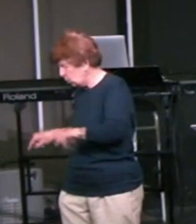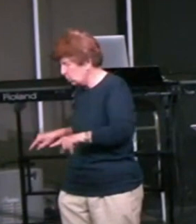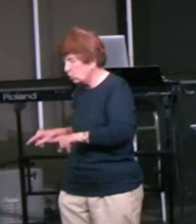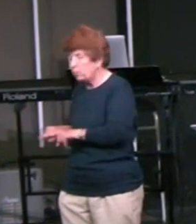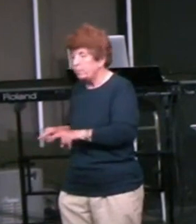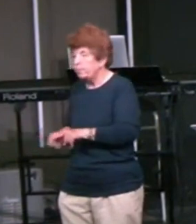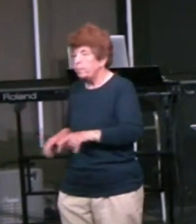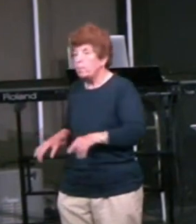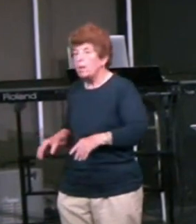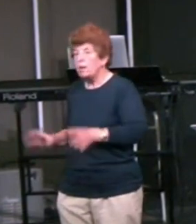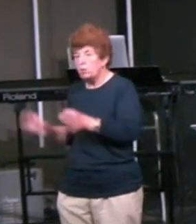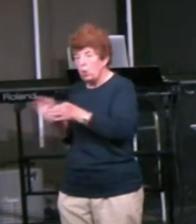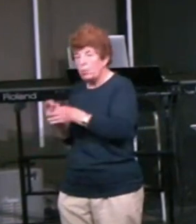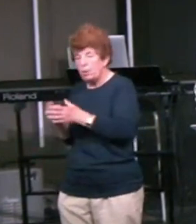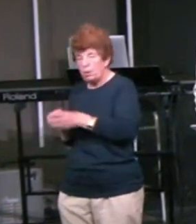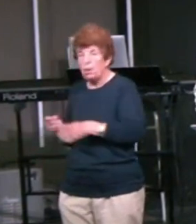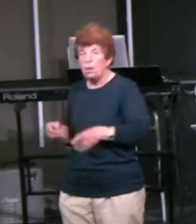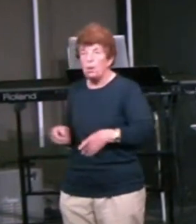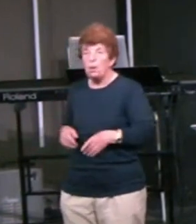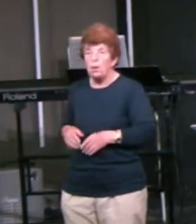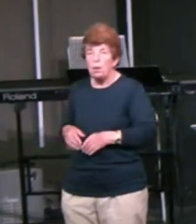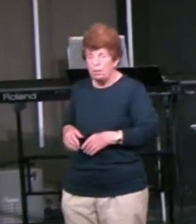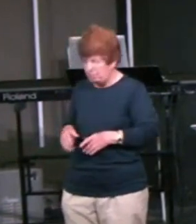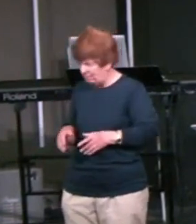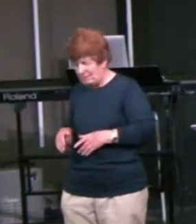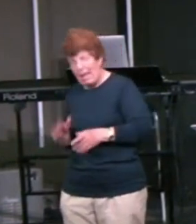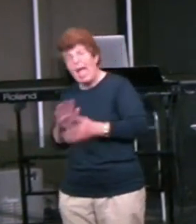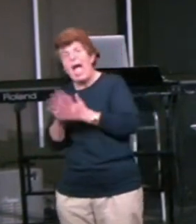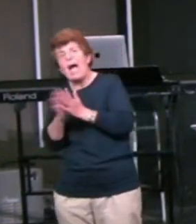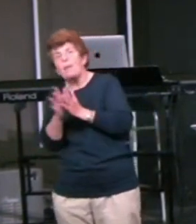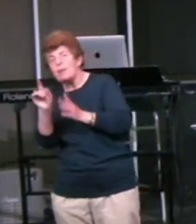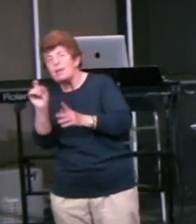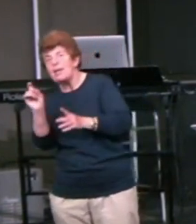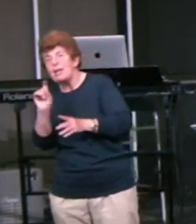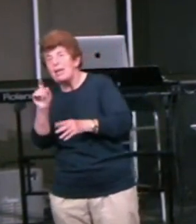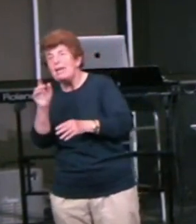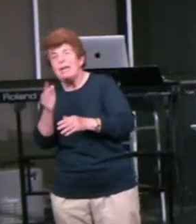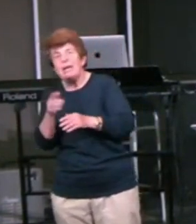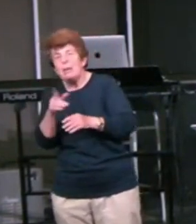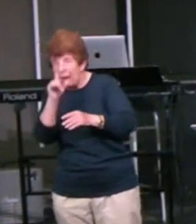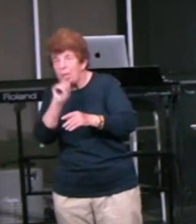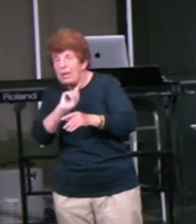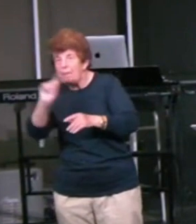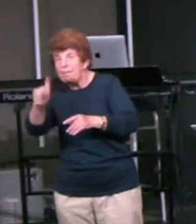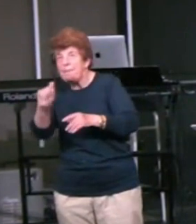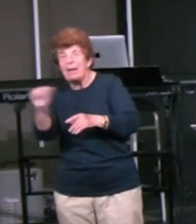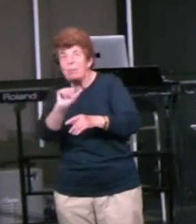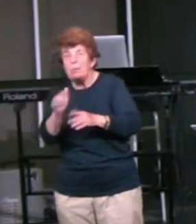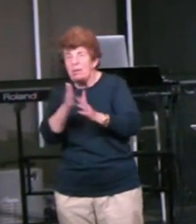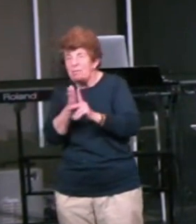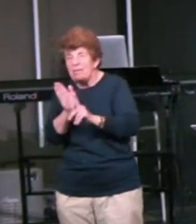armies. But you ask, how can we return when we have never gone away?